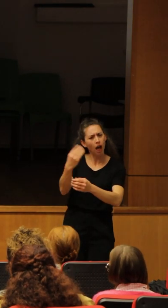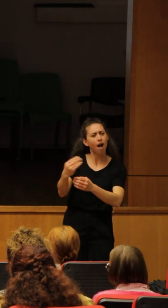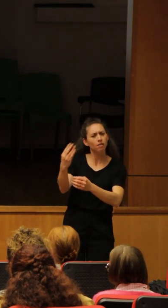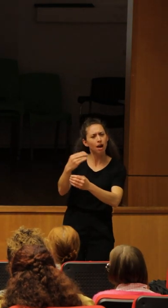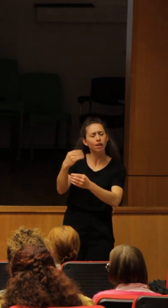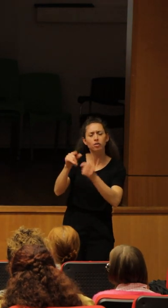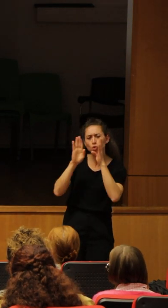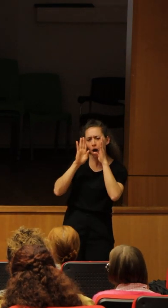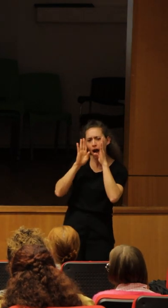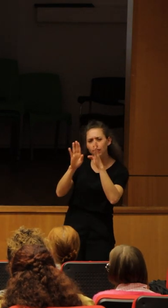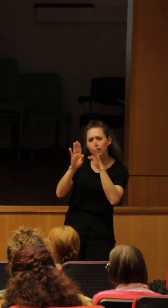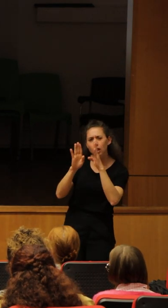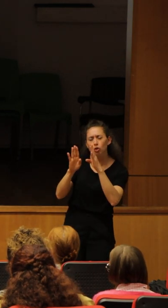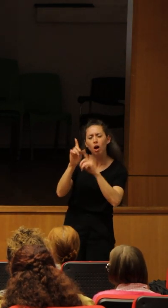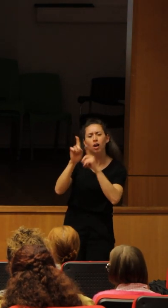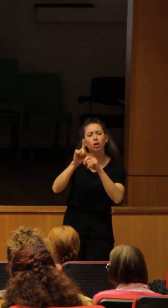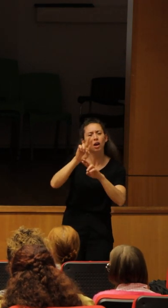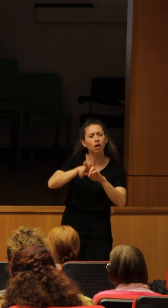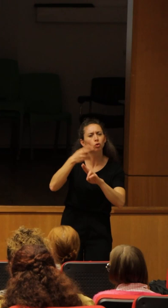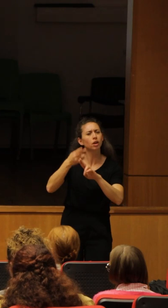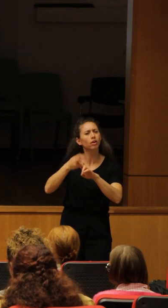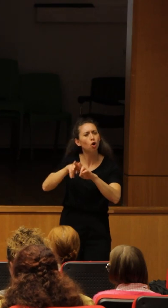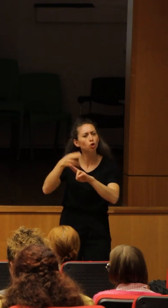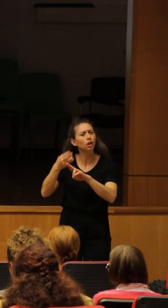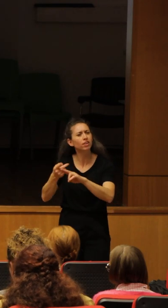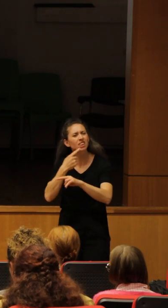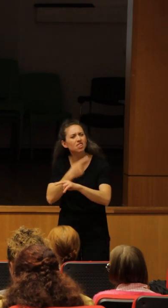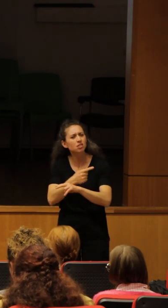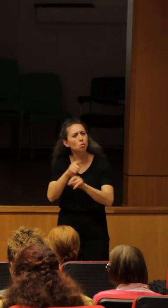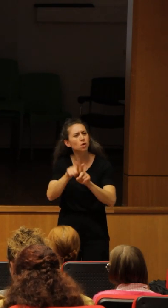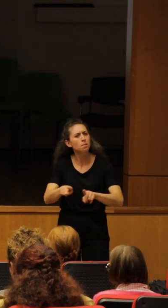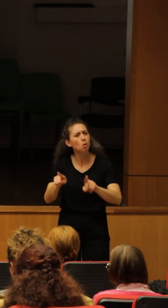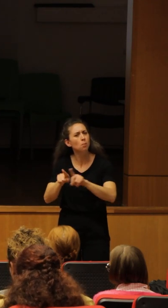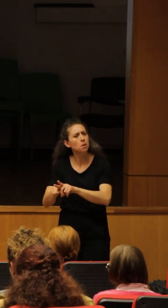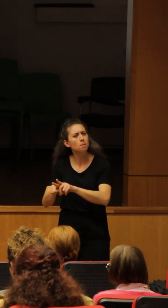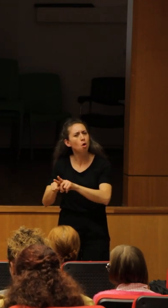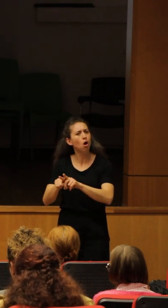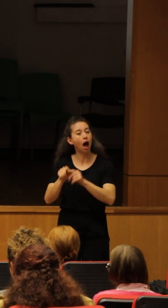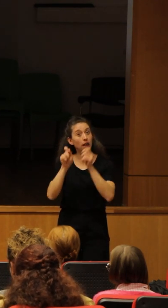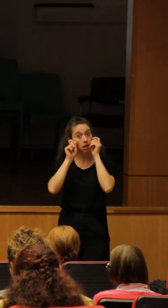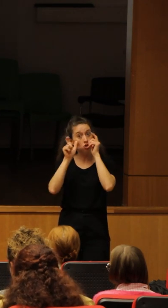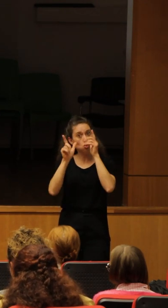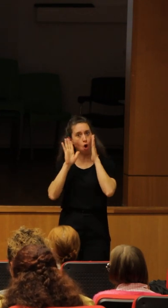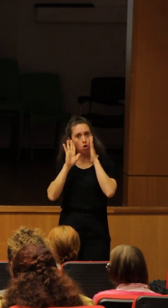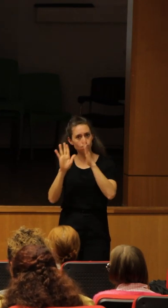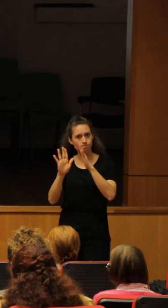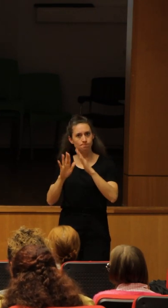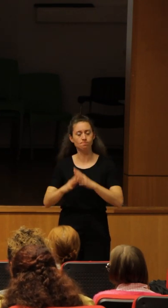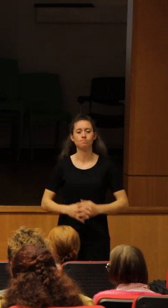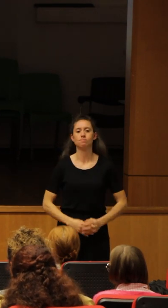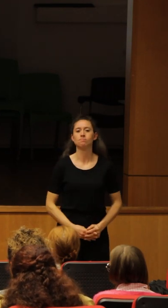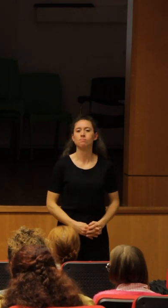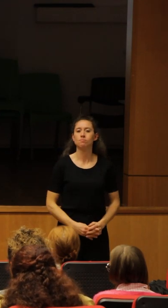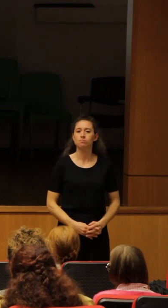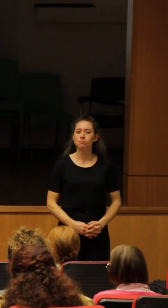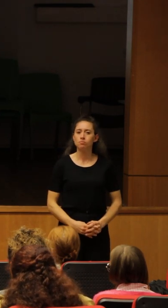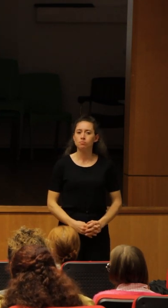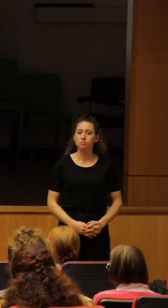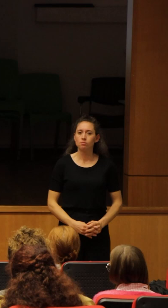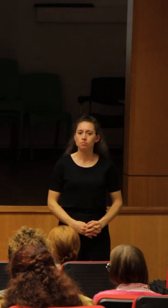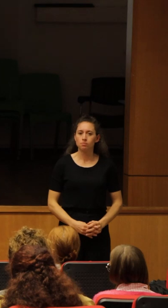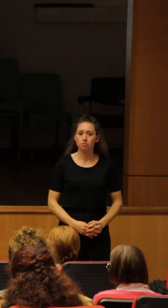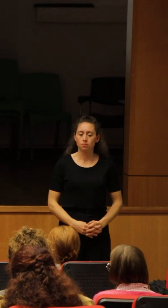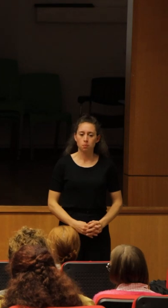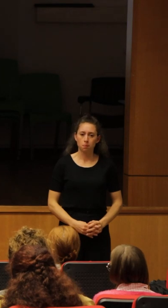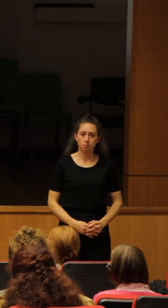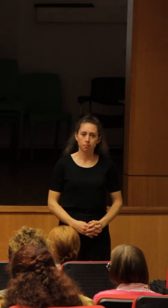pongo atención a algo que repita. Or I feel when they say something like I'm angry or I'm terrified that I feel the body is